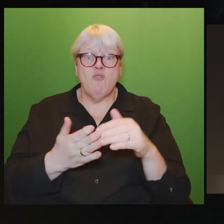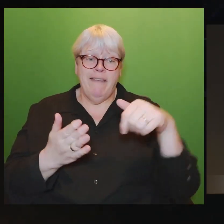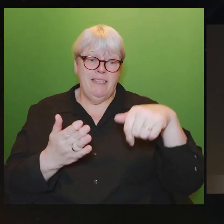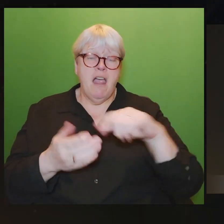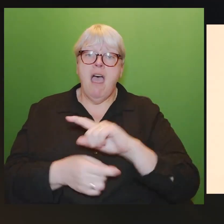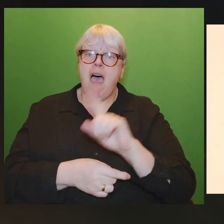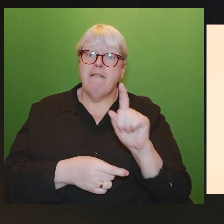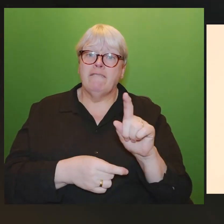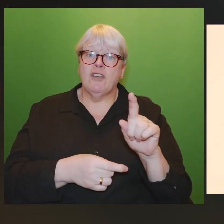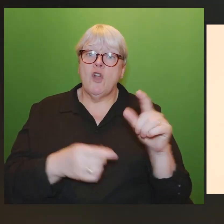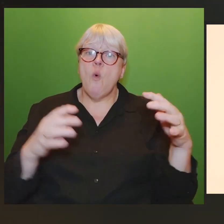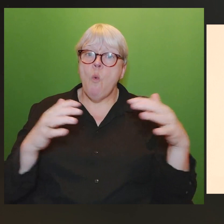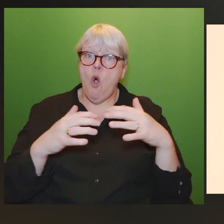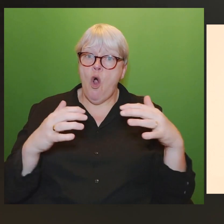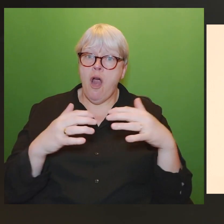maiden name.